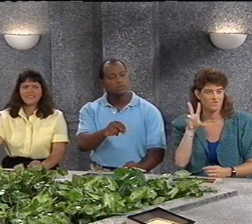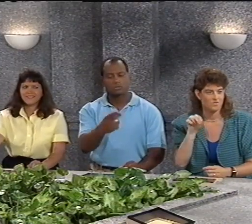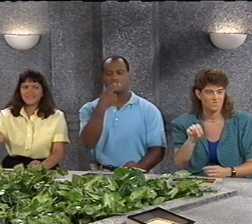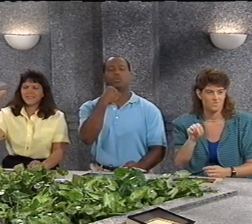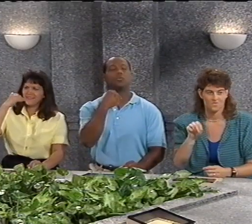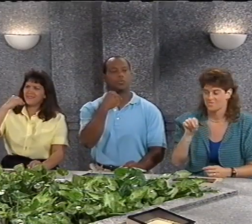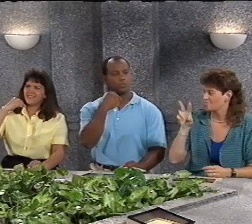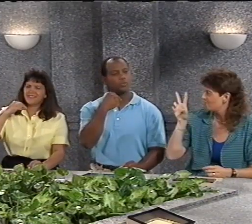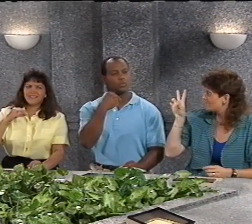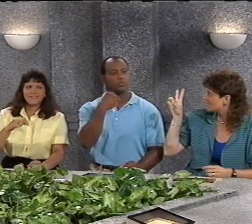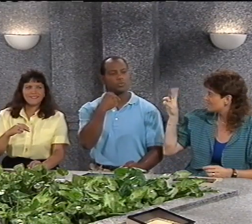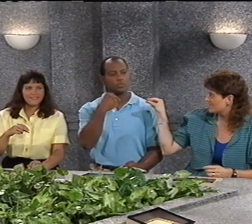to me.